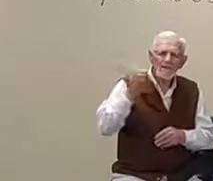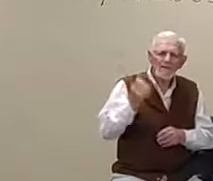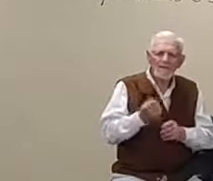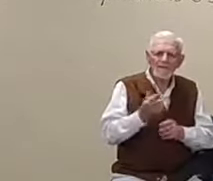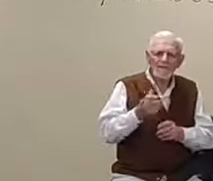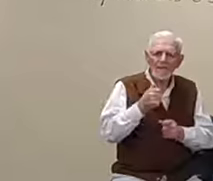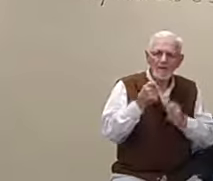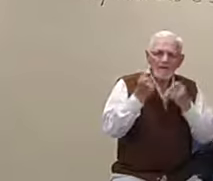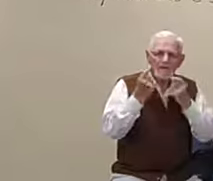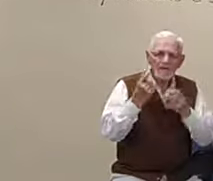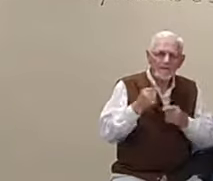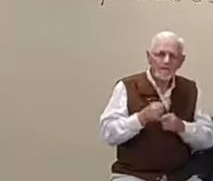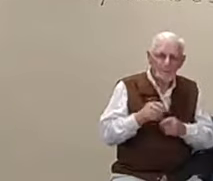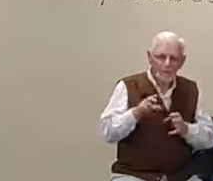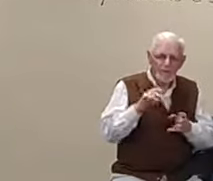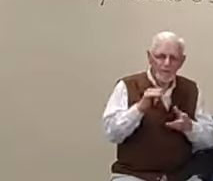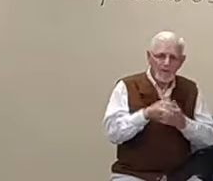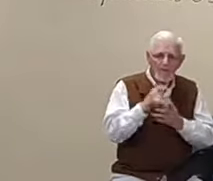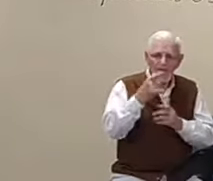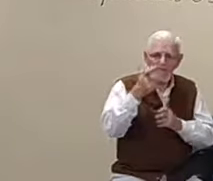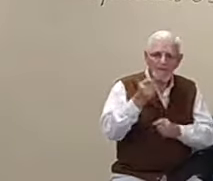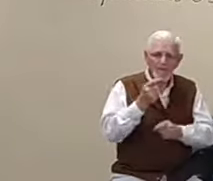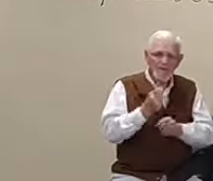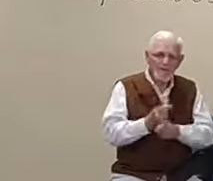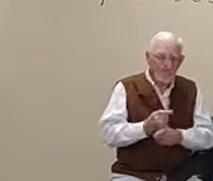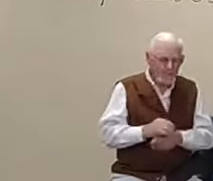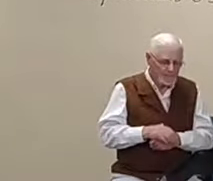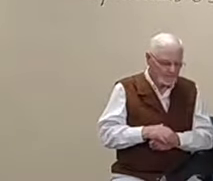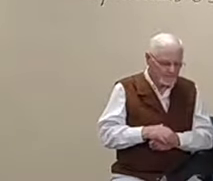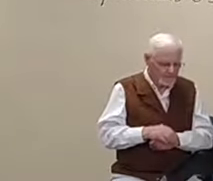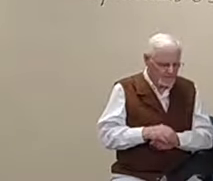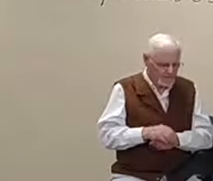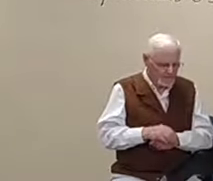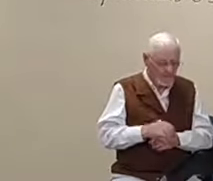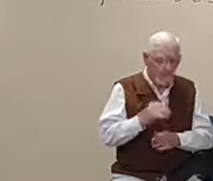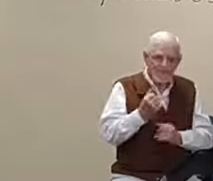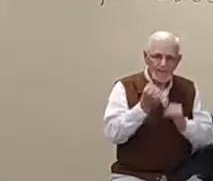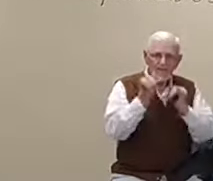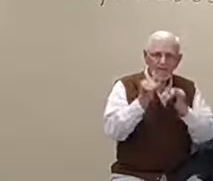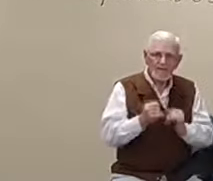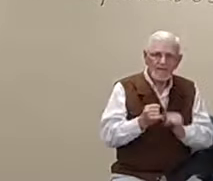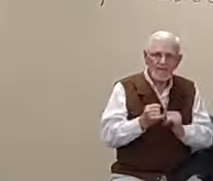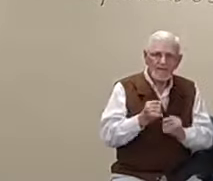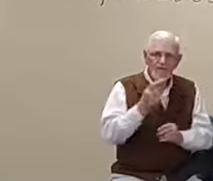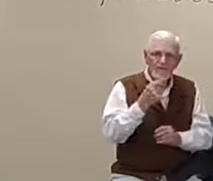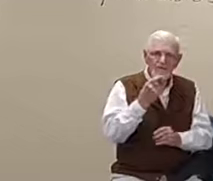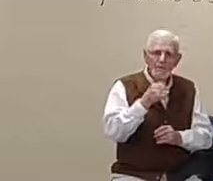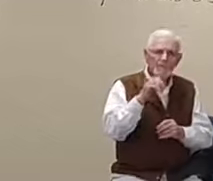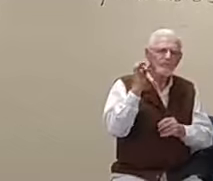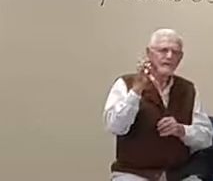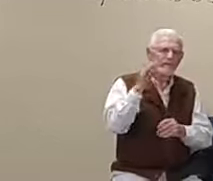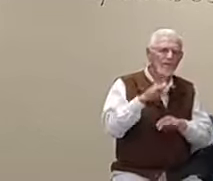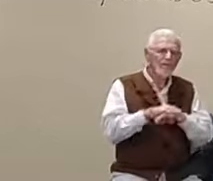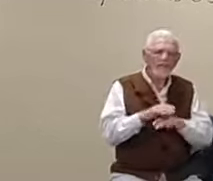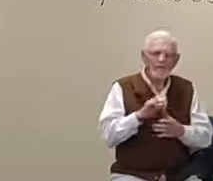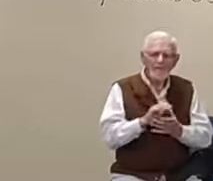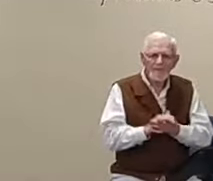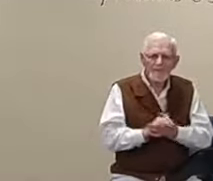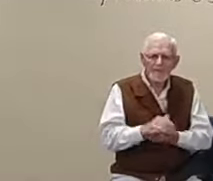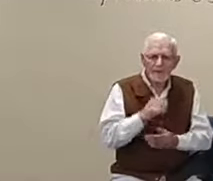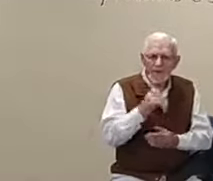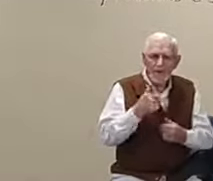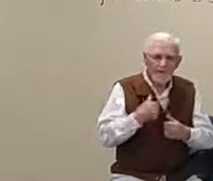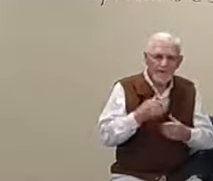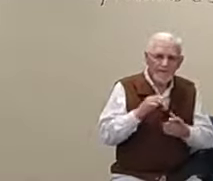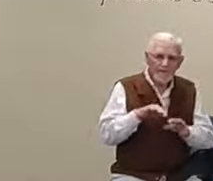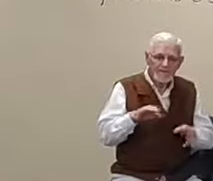do it simply because it's right. It's kind of like somebody, you know, who's single preaching on marriage. Or somebody that doesn't have kids